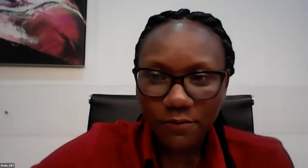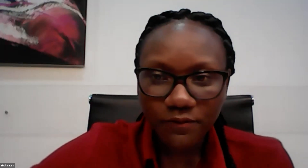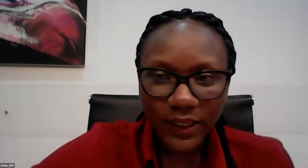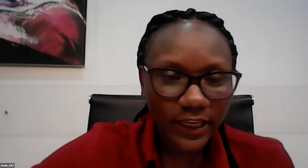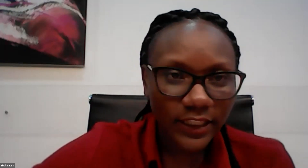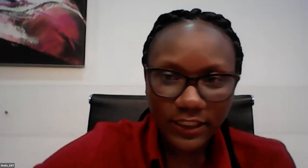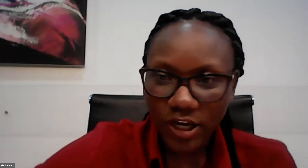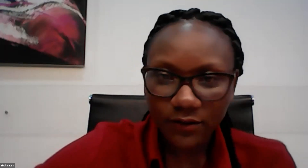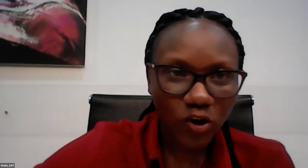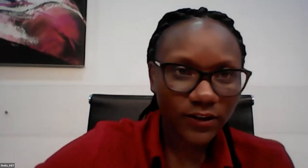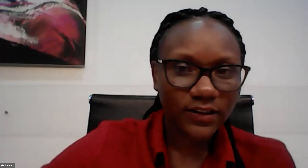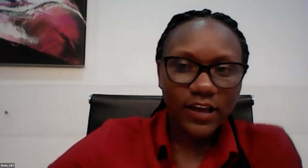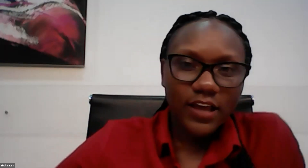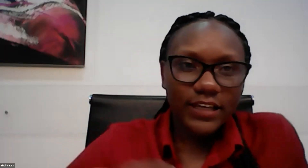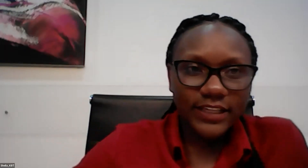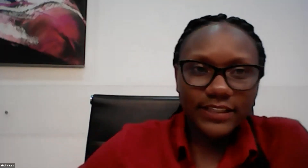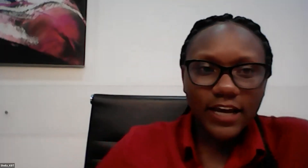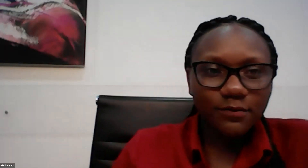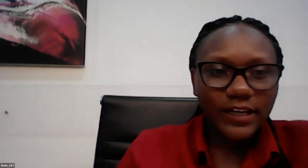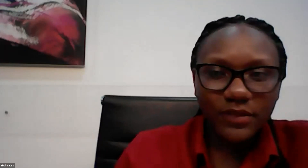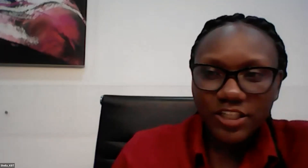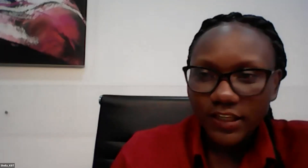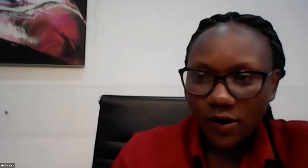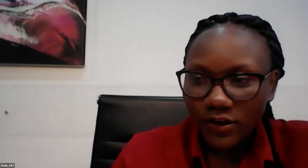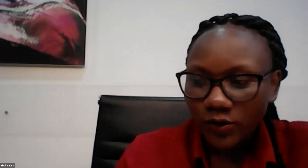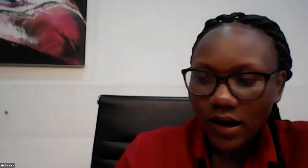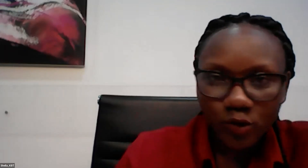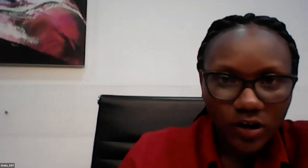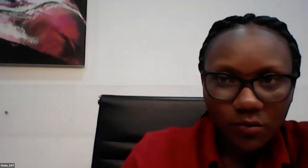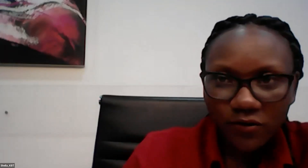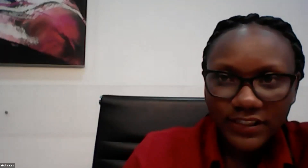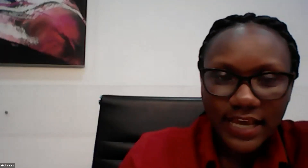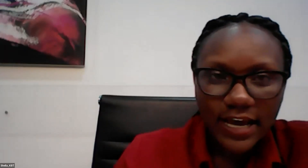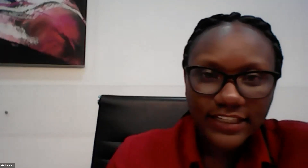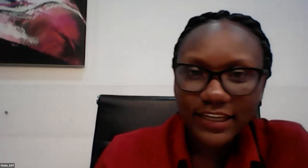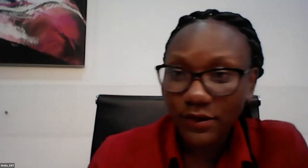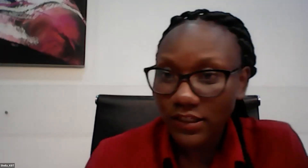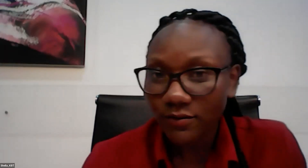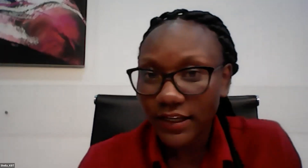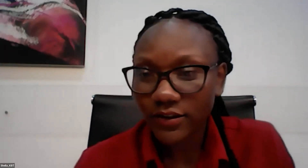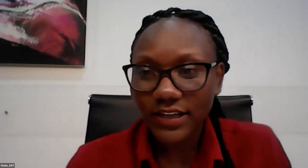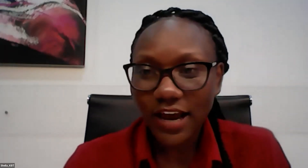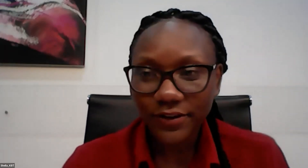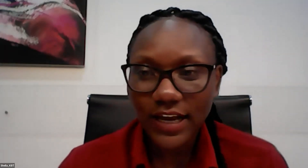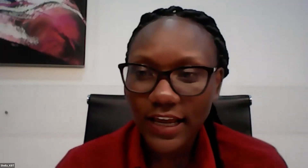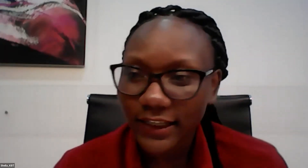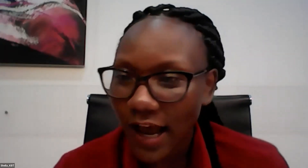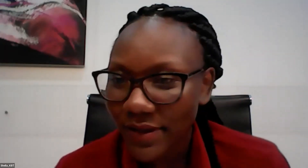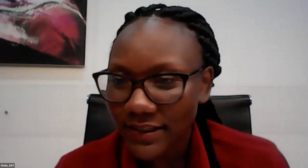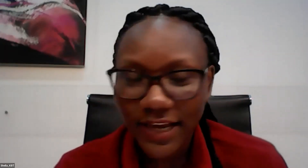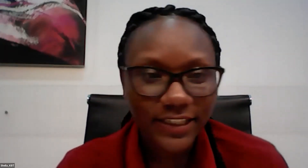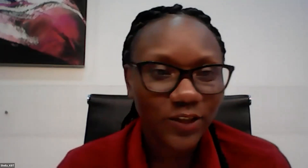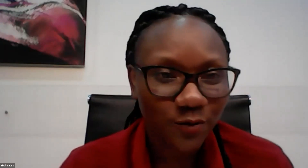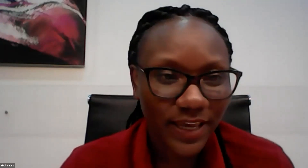on in the chat box. As I start, my name is Sheila Waso, a program officer at Kilimanjaro Blind Trust Africa, and